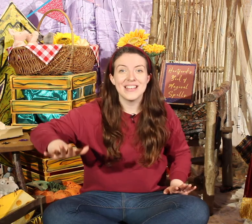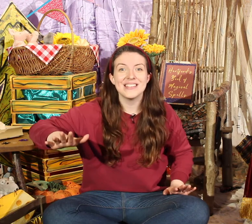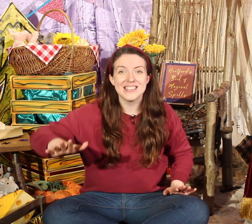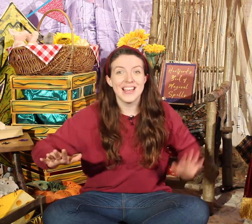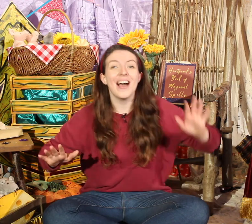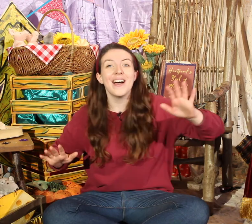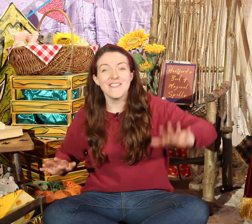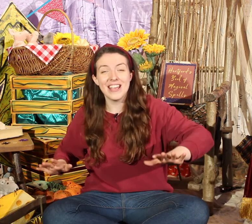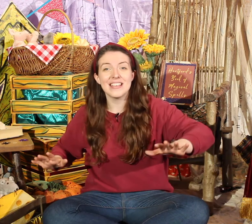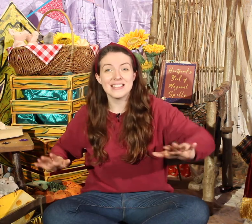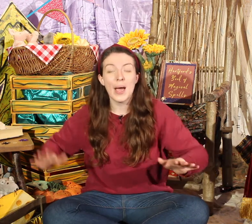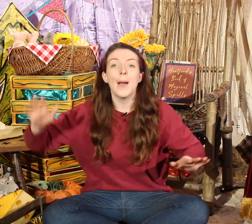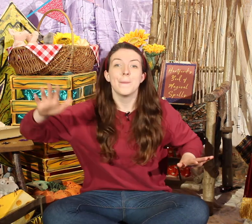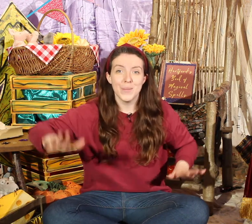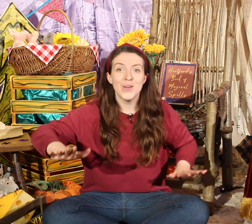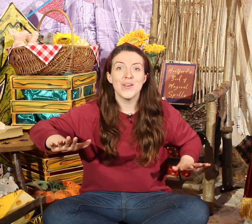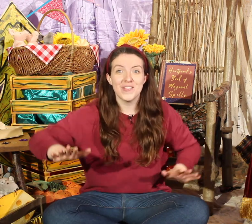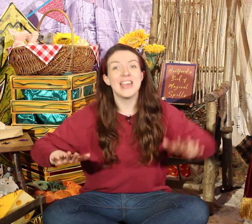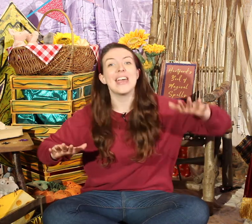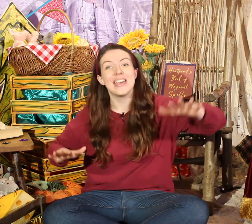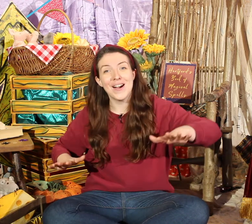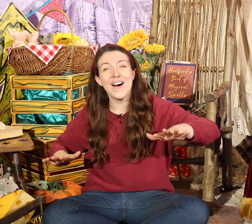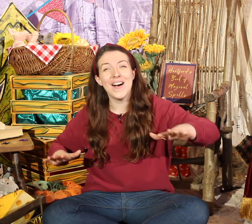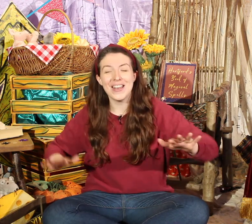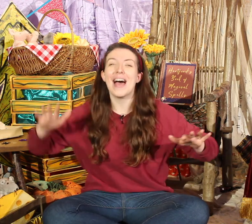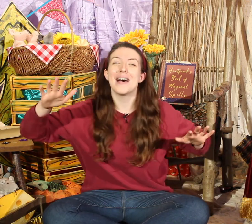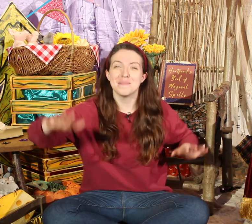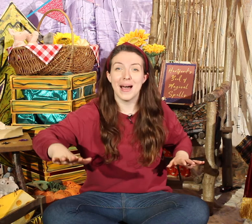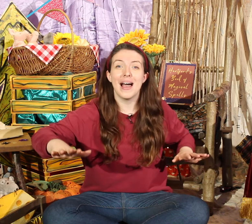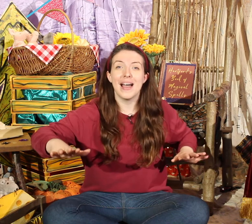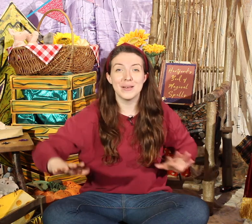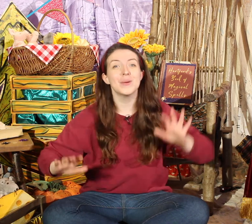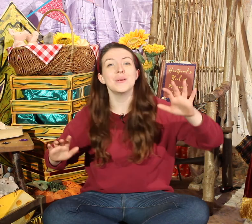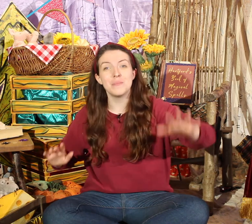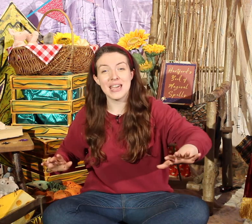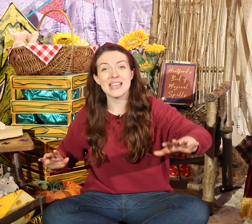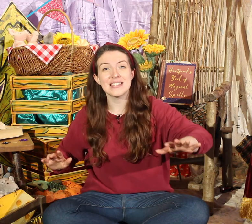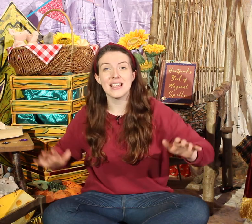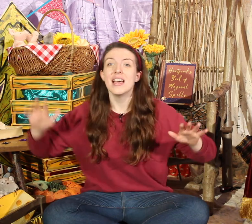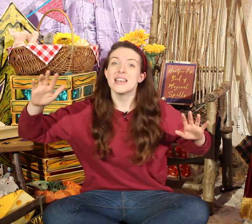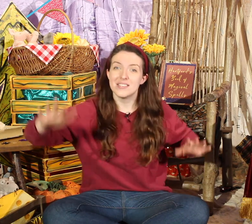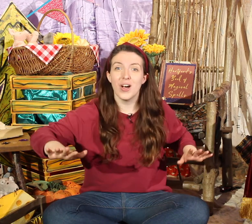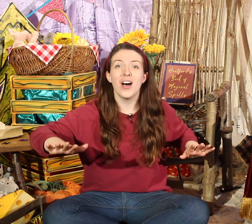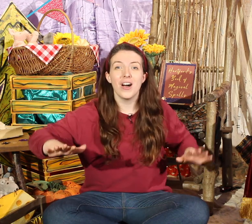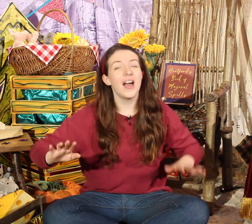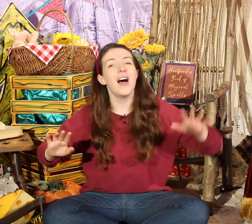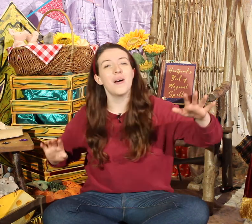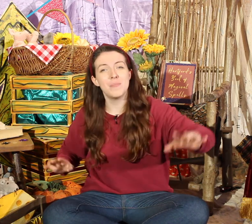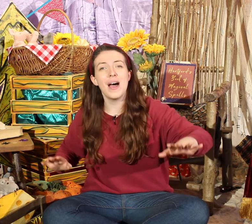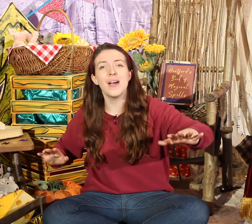wins the race, moving on at my own pace. It's not about